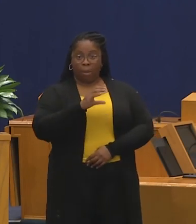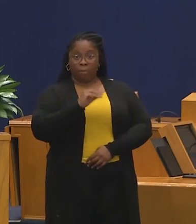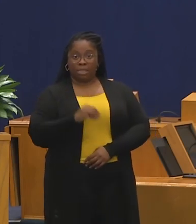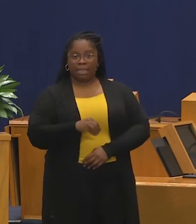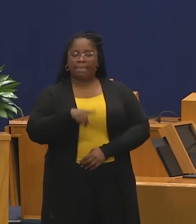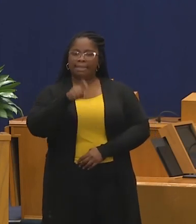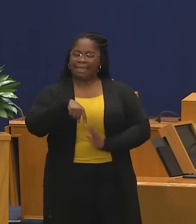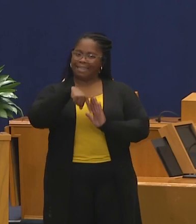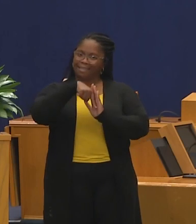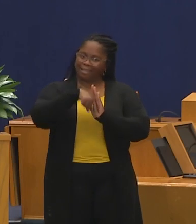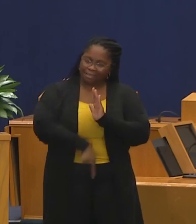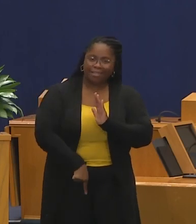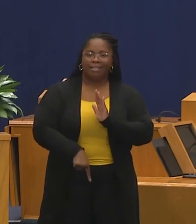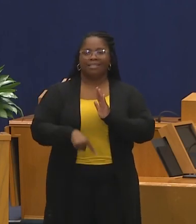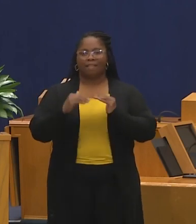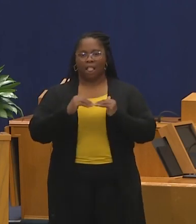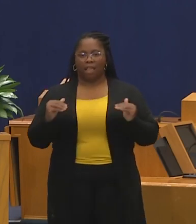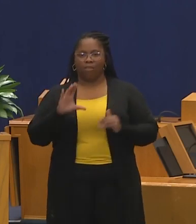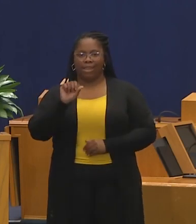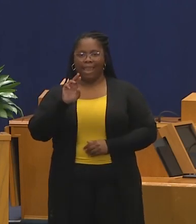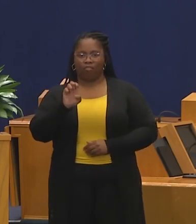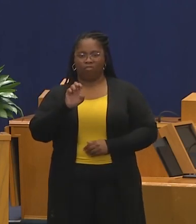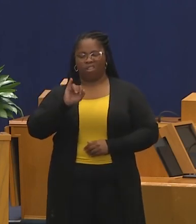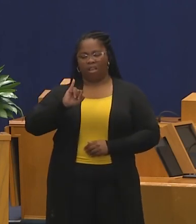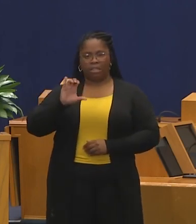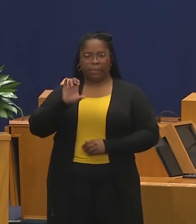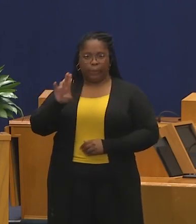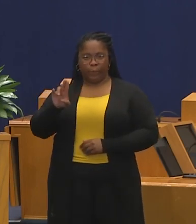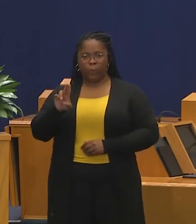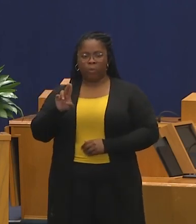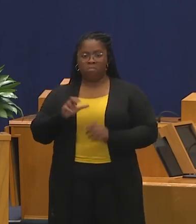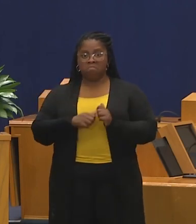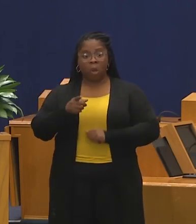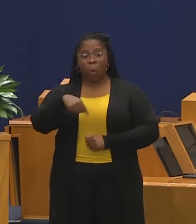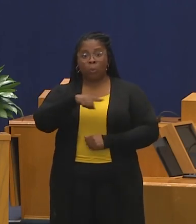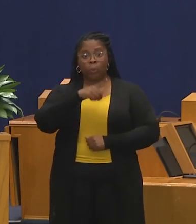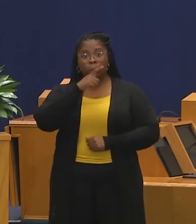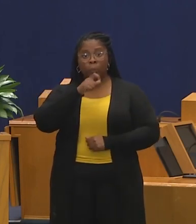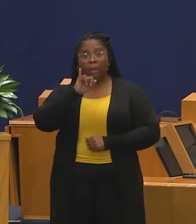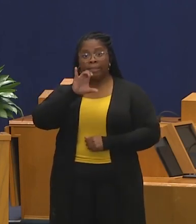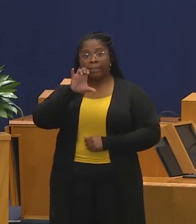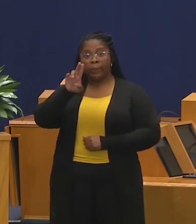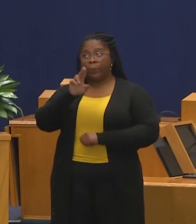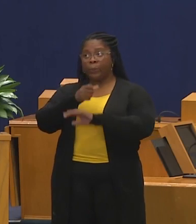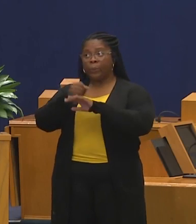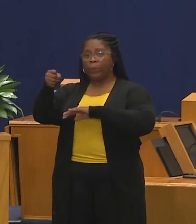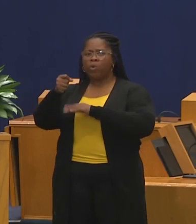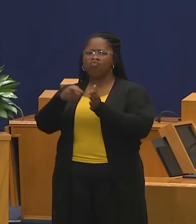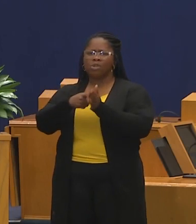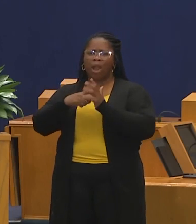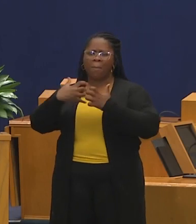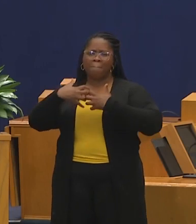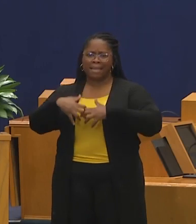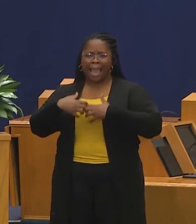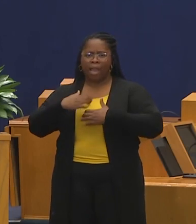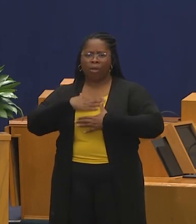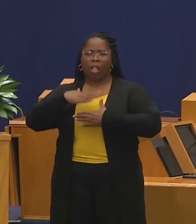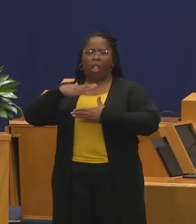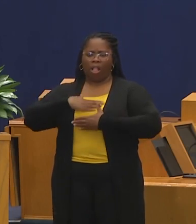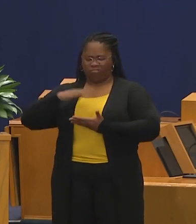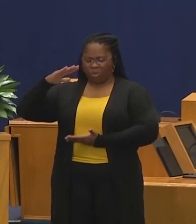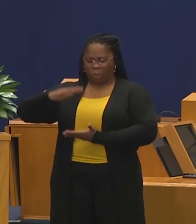intensive level care or ICU care. And the vast majority of those people in ICU care require mechanical ventilation. So